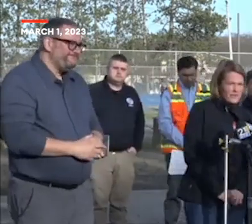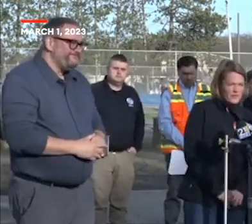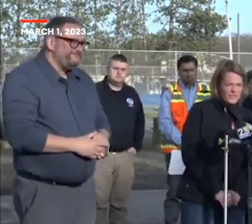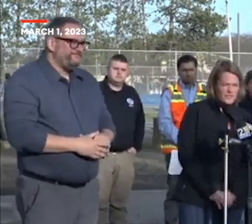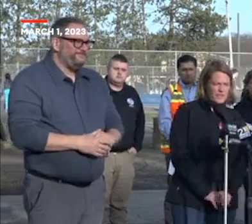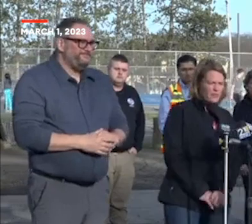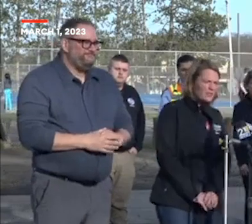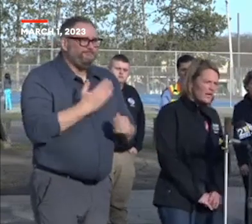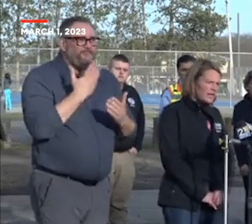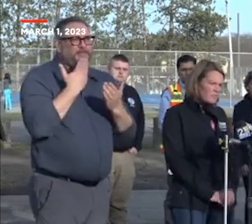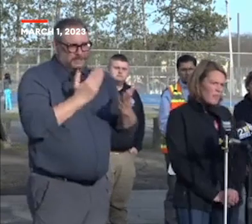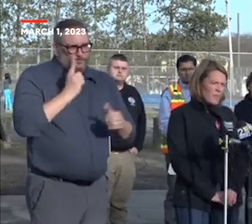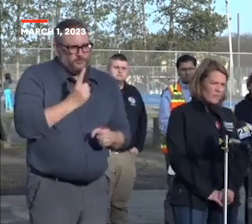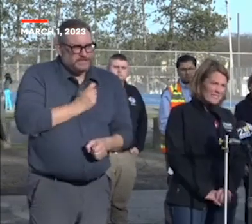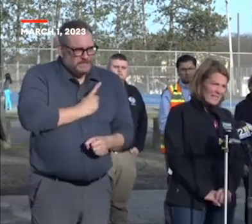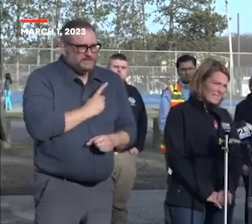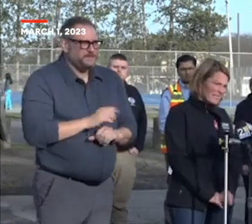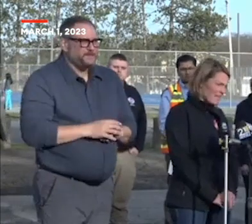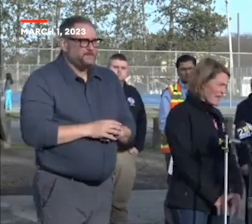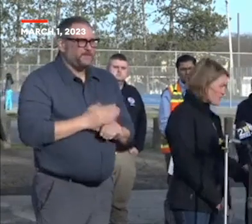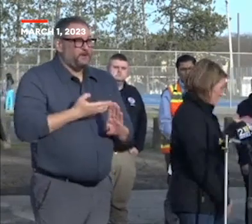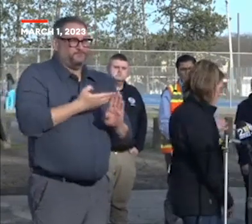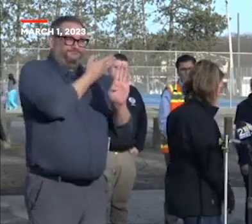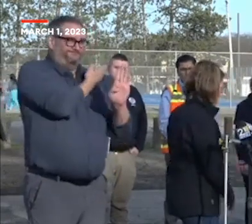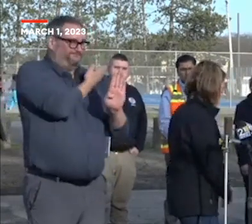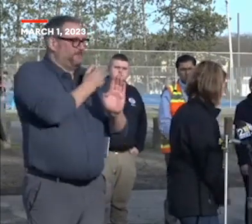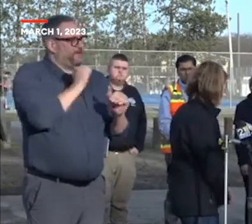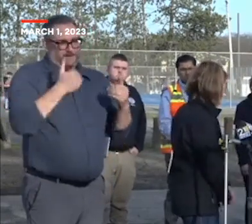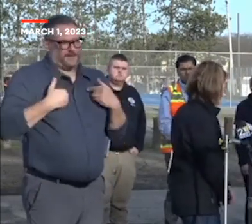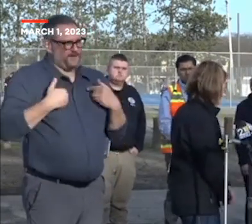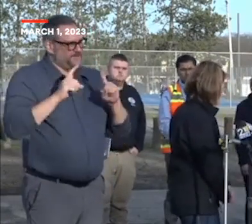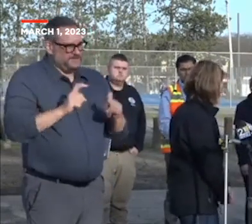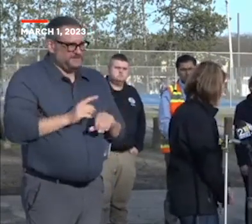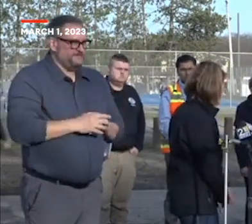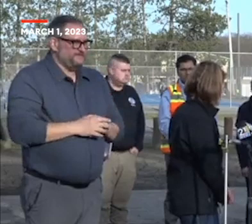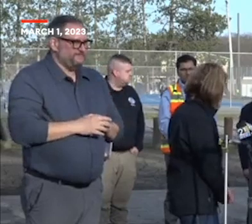Thank you for the question. So early on, there was not, and actually with our friends